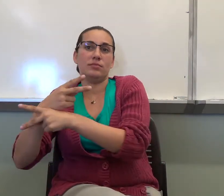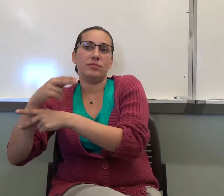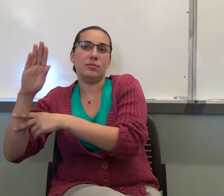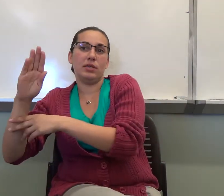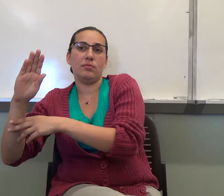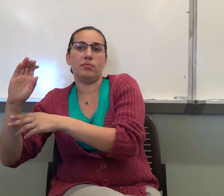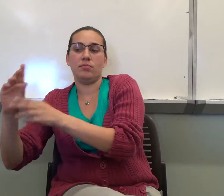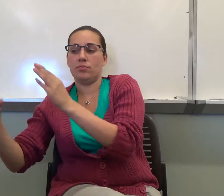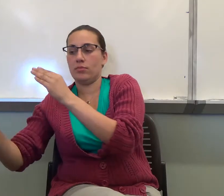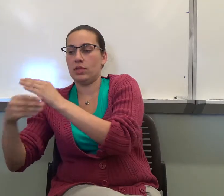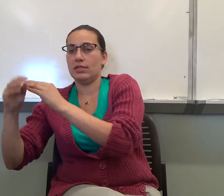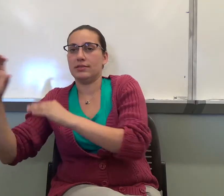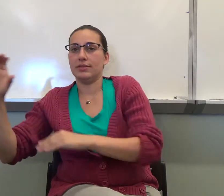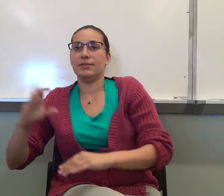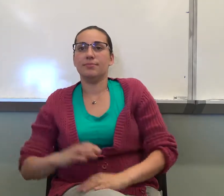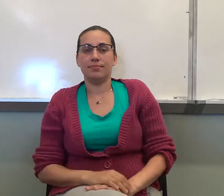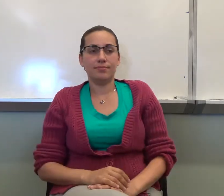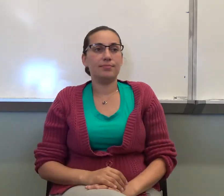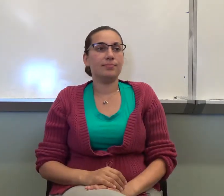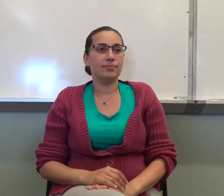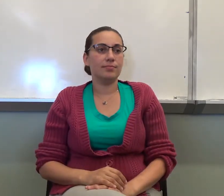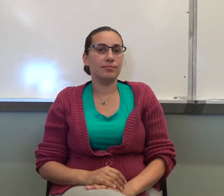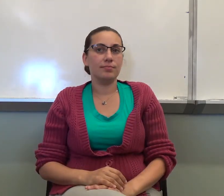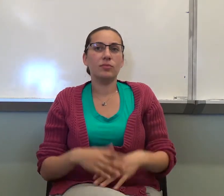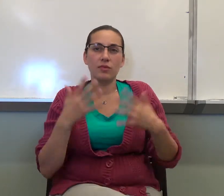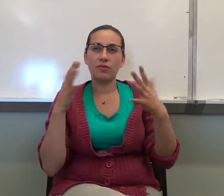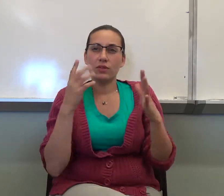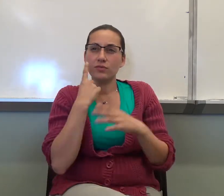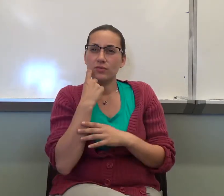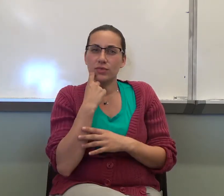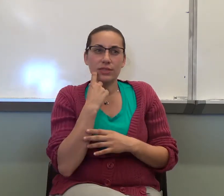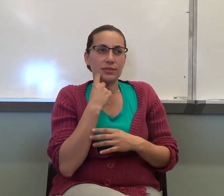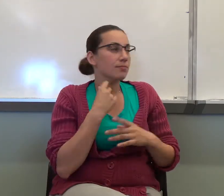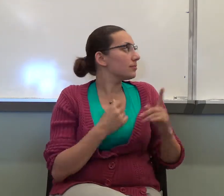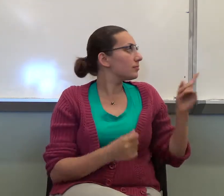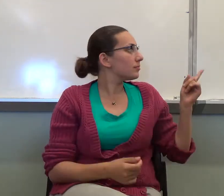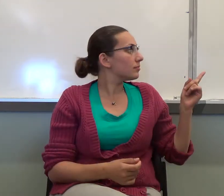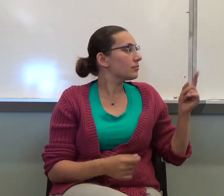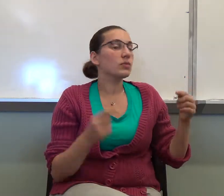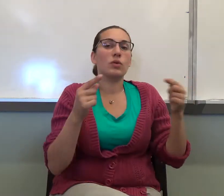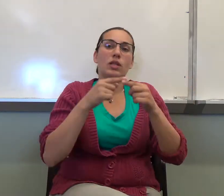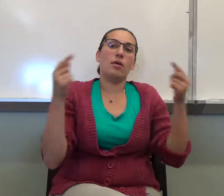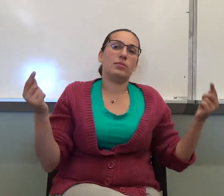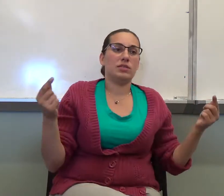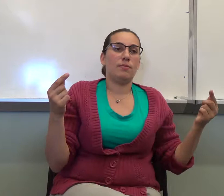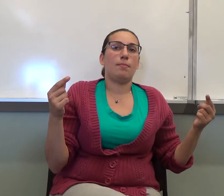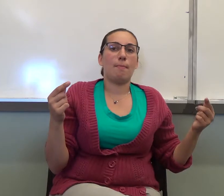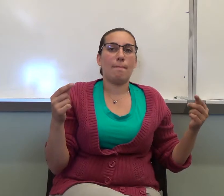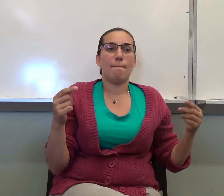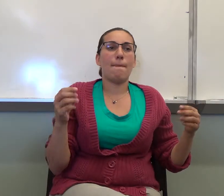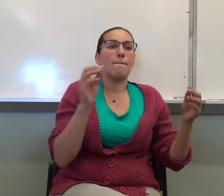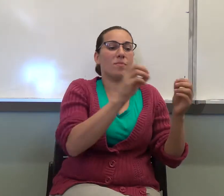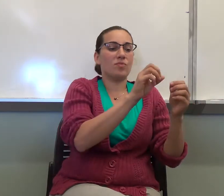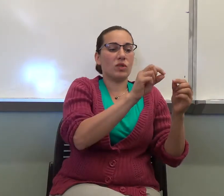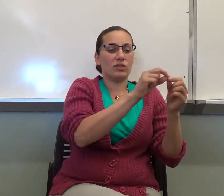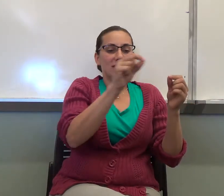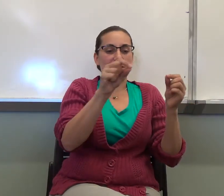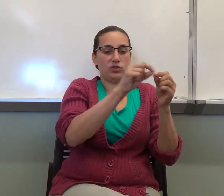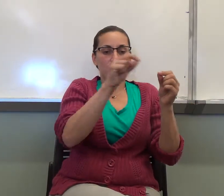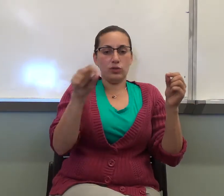And we finished the problem just a little while ago. We went this way. We said, okay, we're going to distribute the multiplication among these